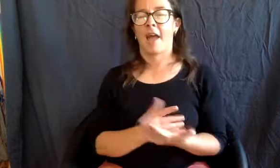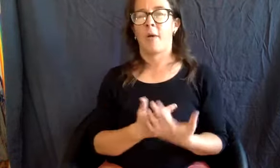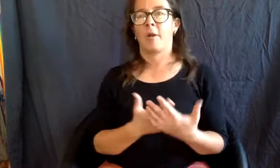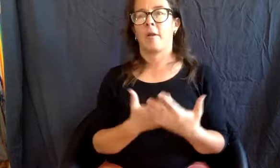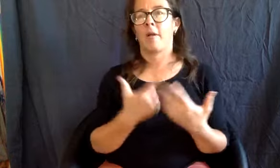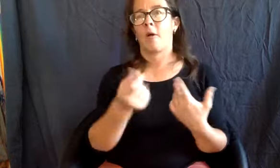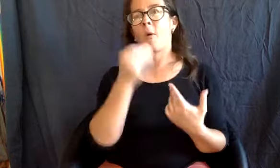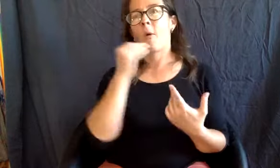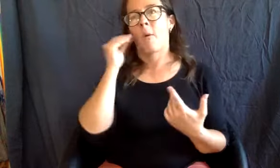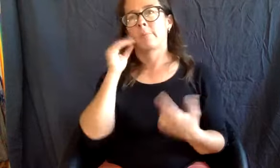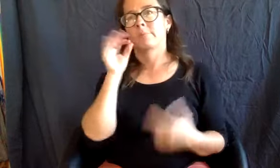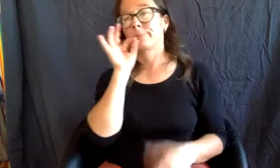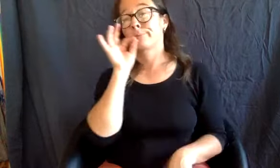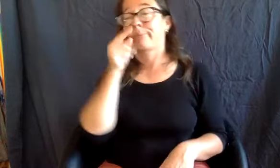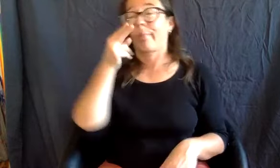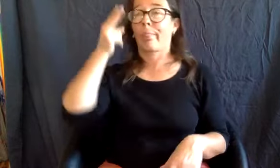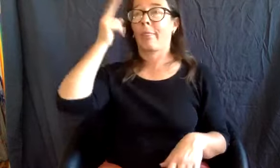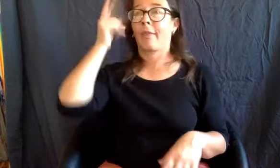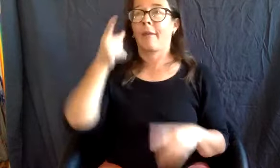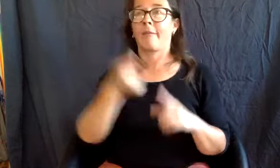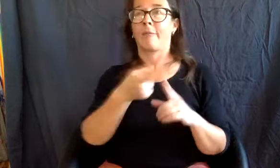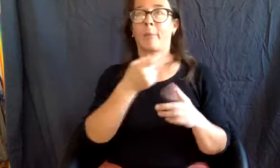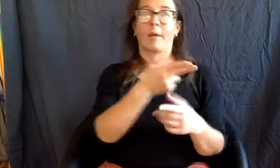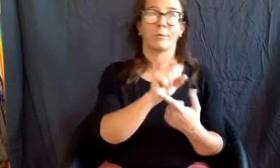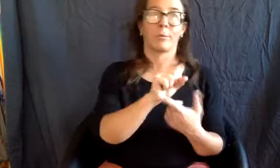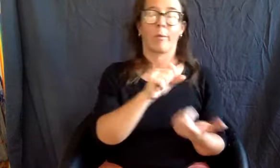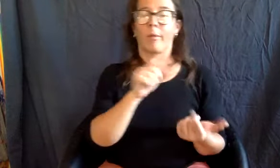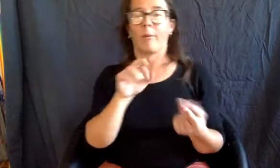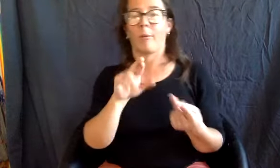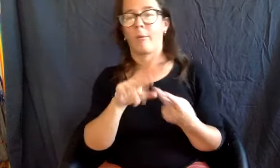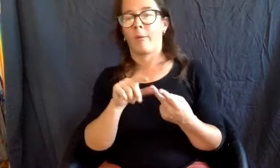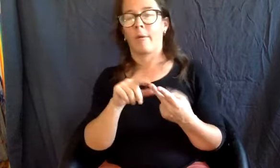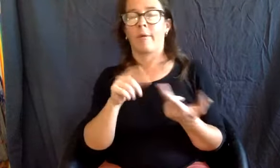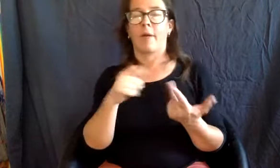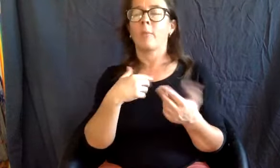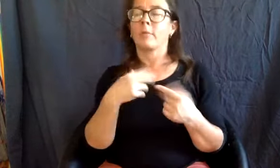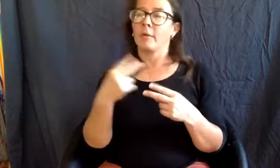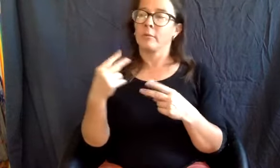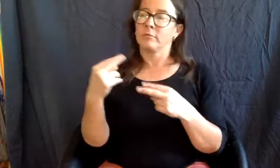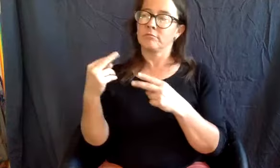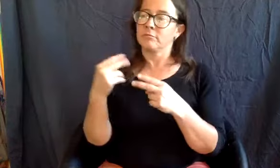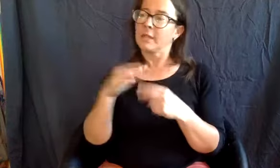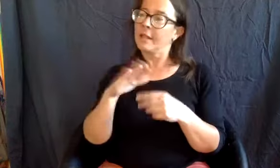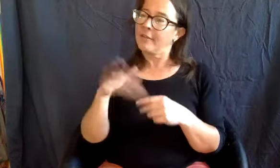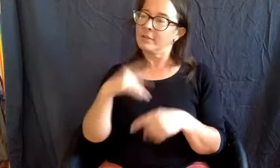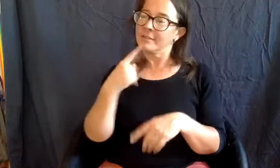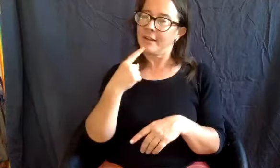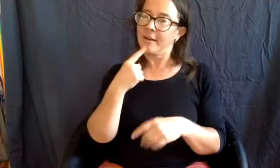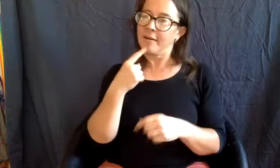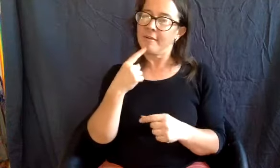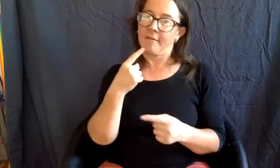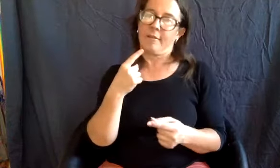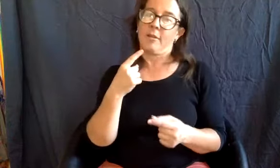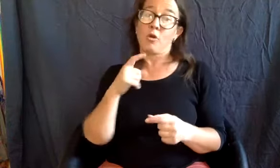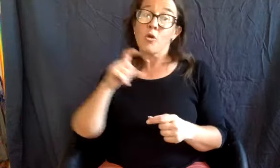today. The fact that they let me alone and let me walk my own path meant everything to me. So then when it was time for me to get sober, I can come to